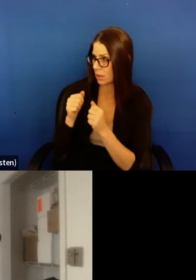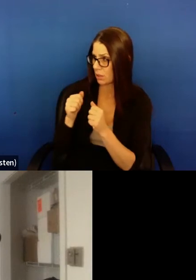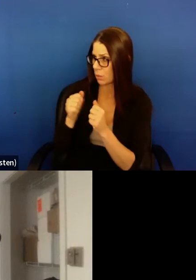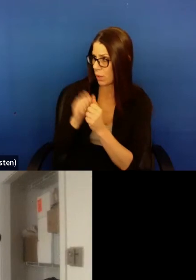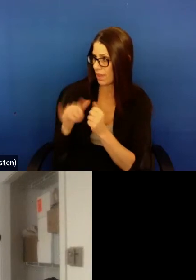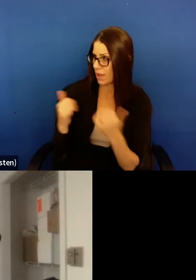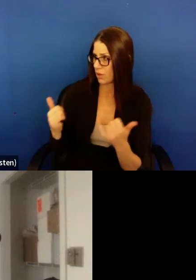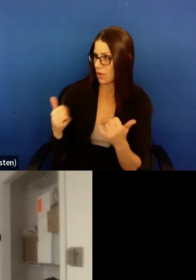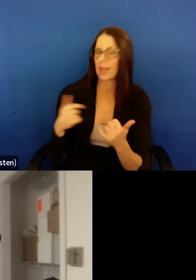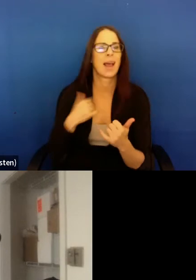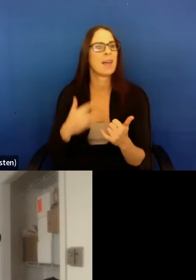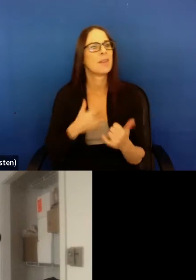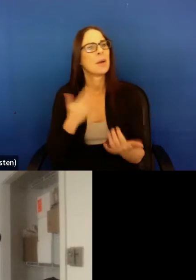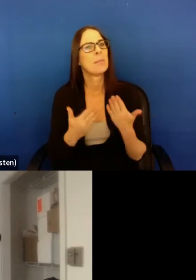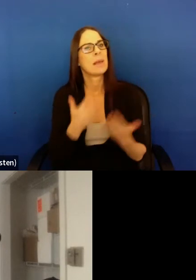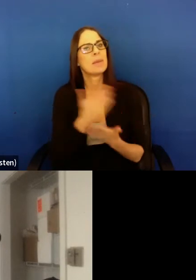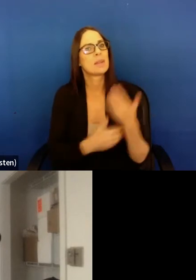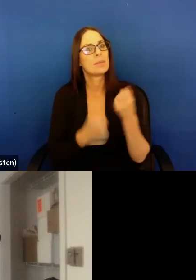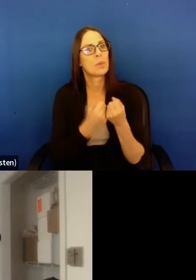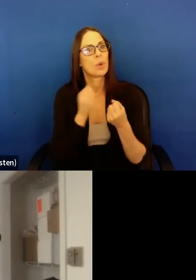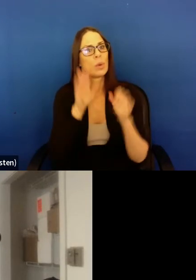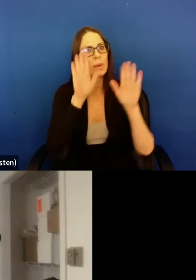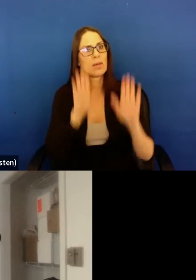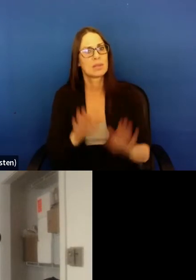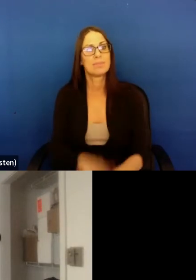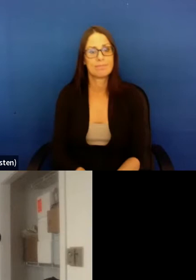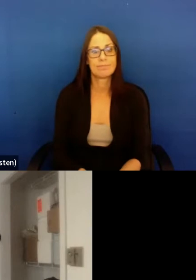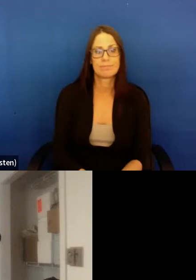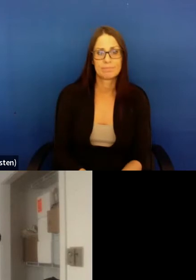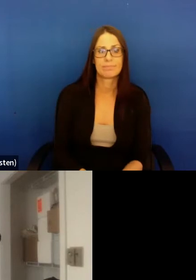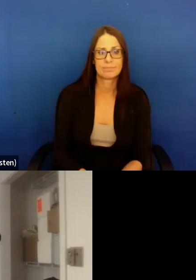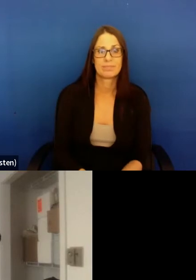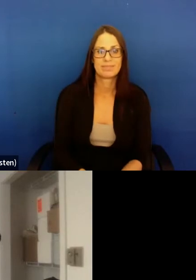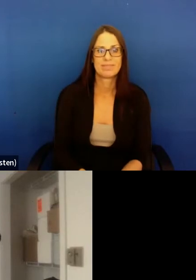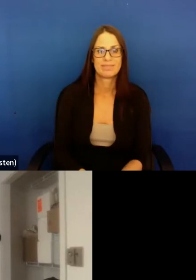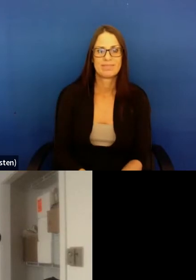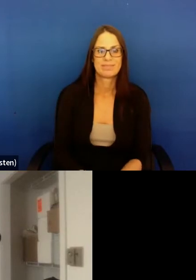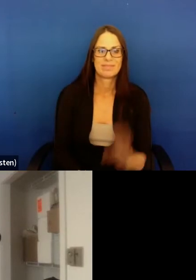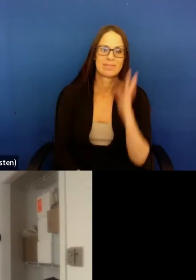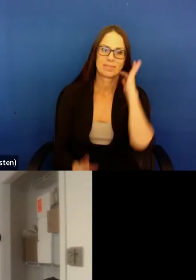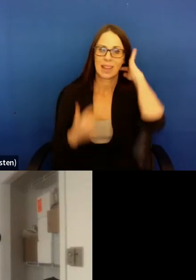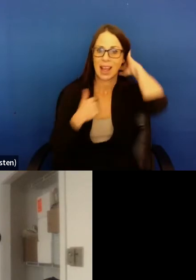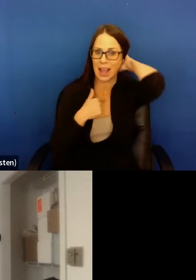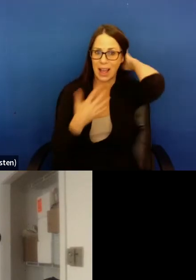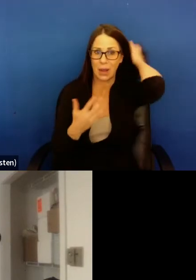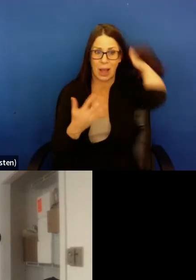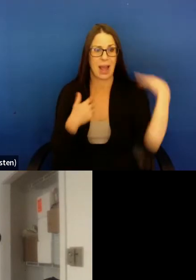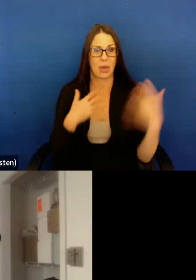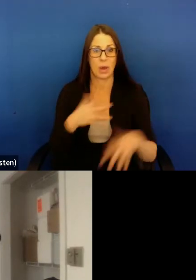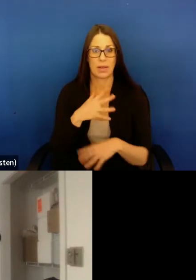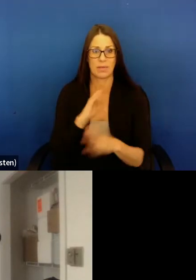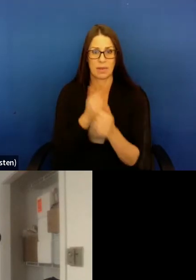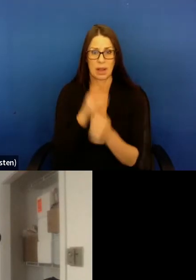feel like maybe some support would be awesome. Yep. I'd just like to follow up on that topic too